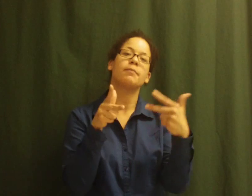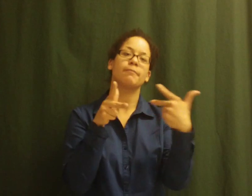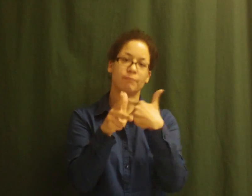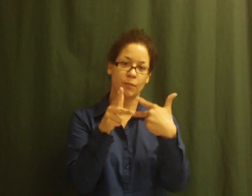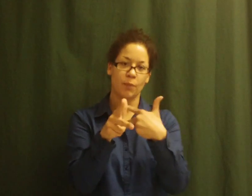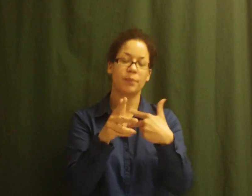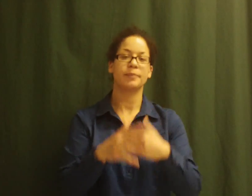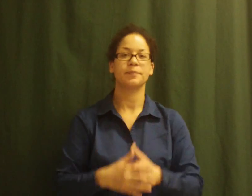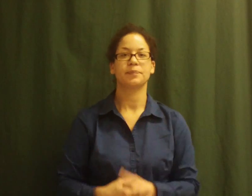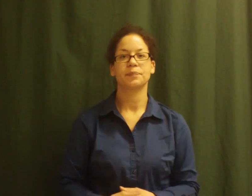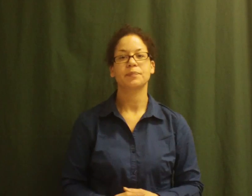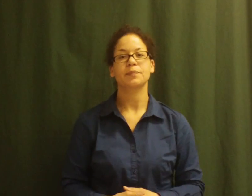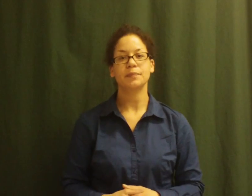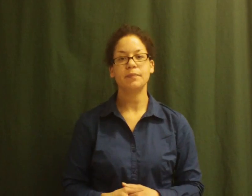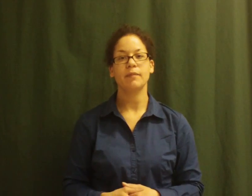Here's another example.